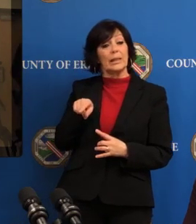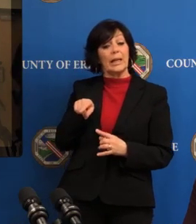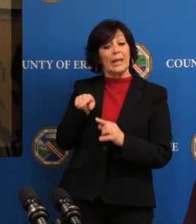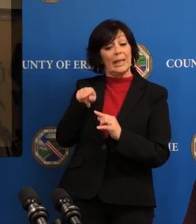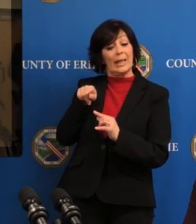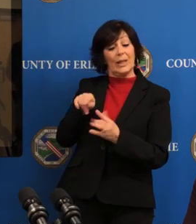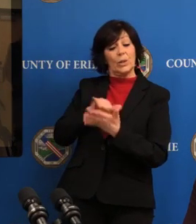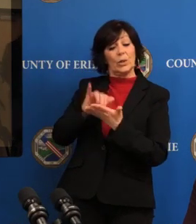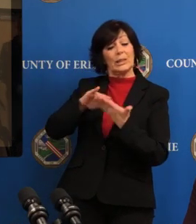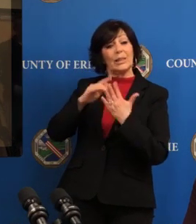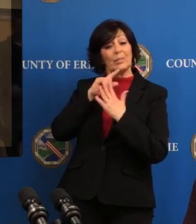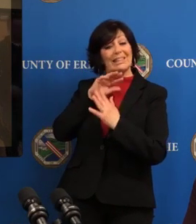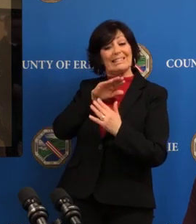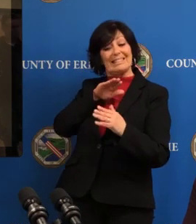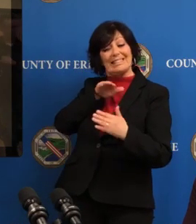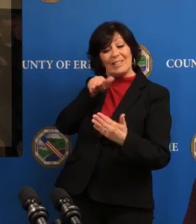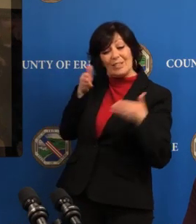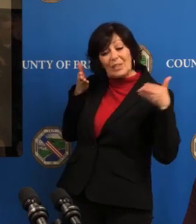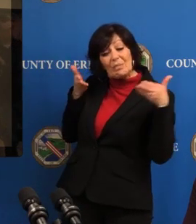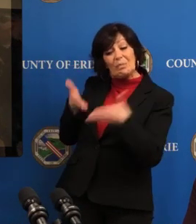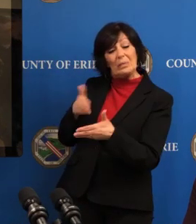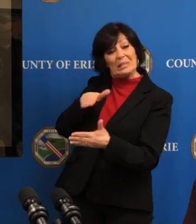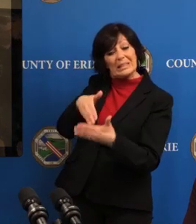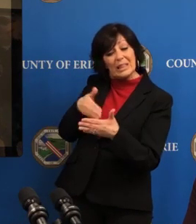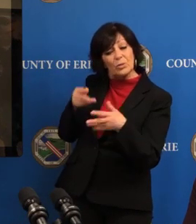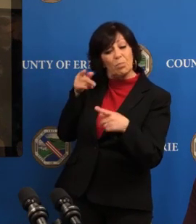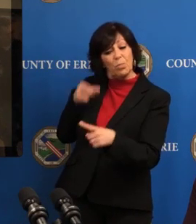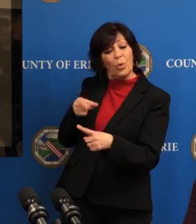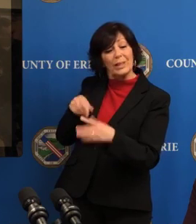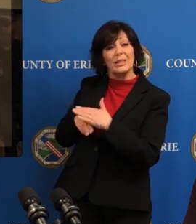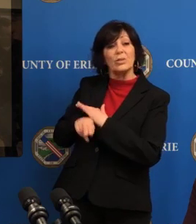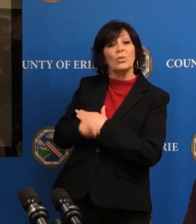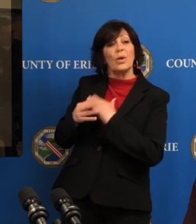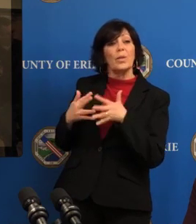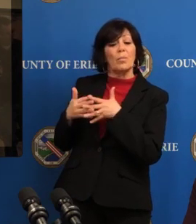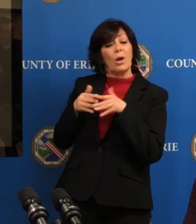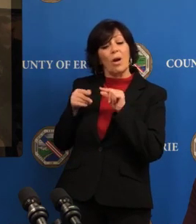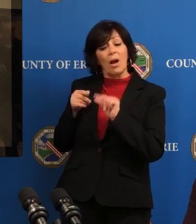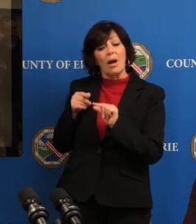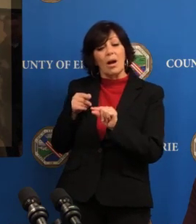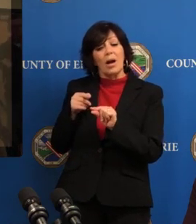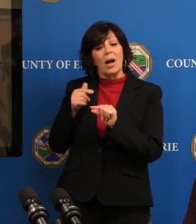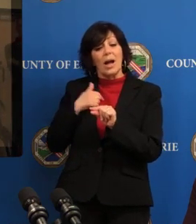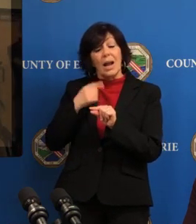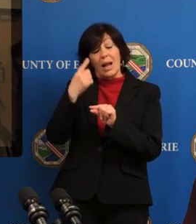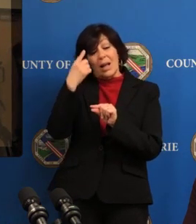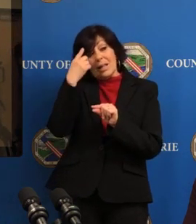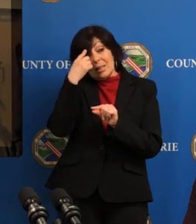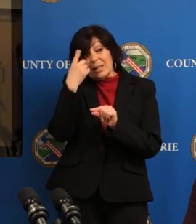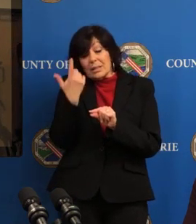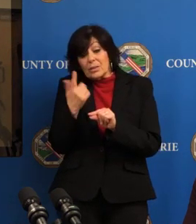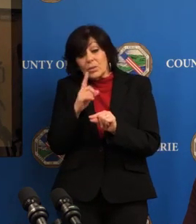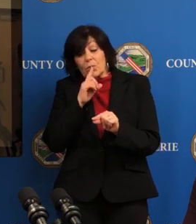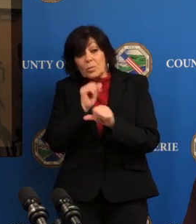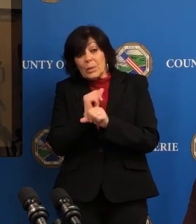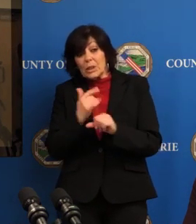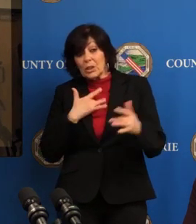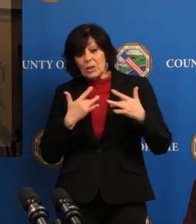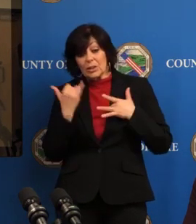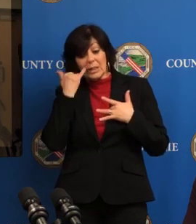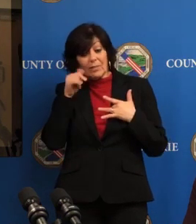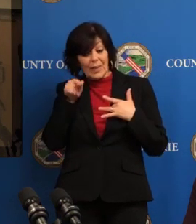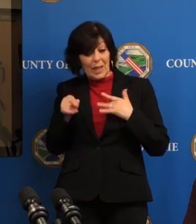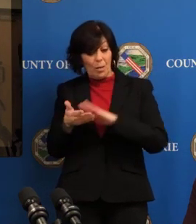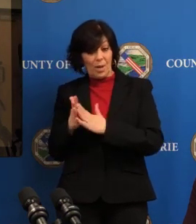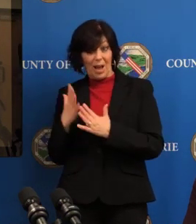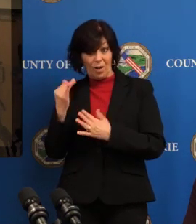the central point of this epidemic in North America. And I think there is a legitimate concern, because if it gets out of control